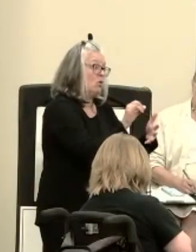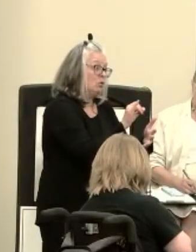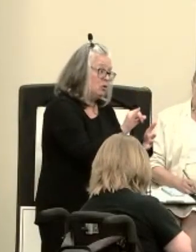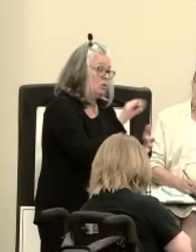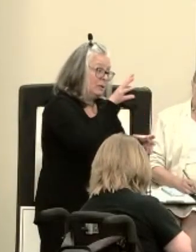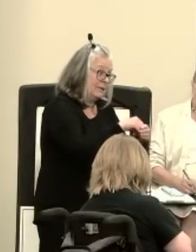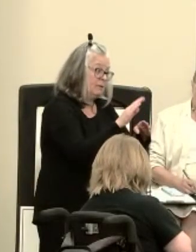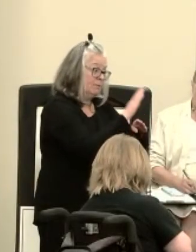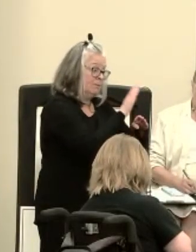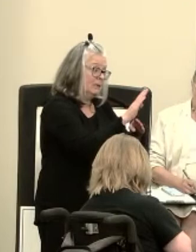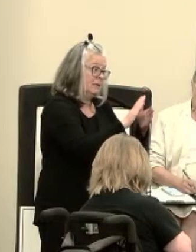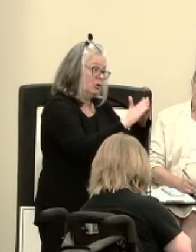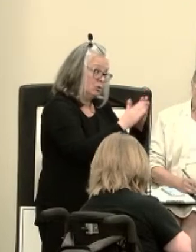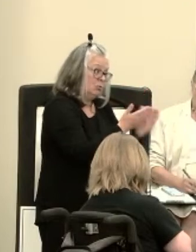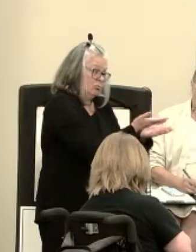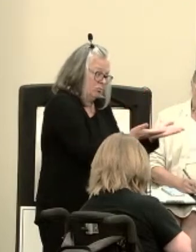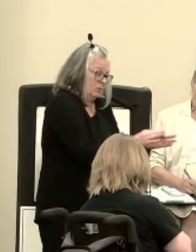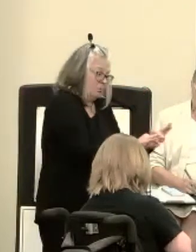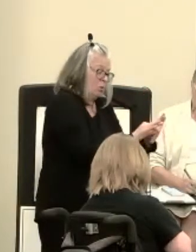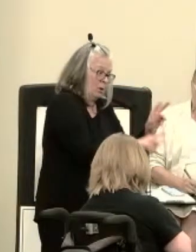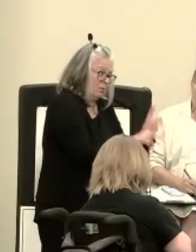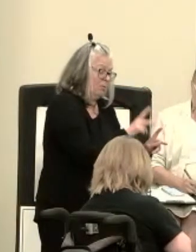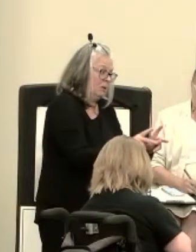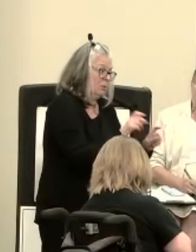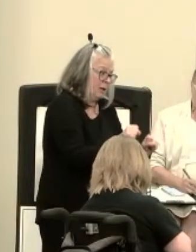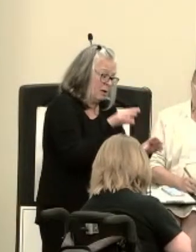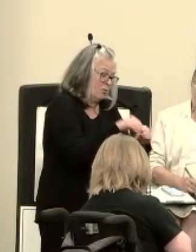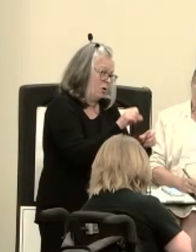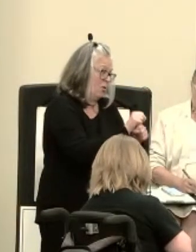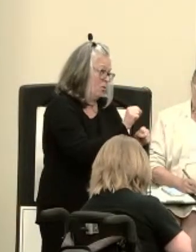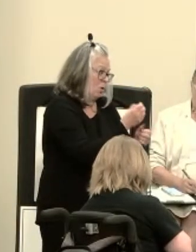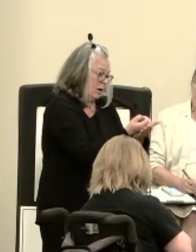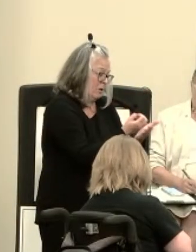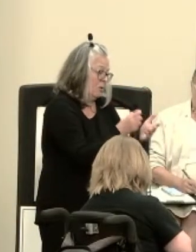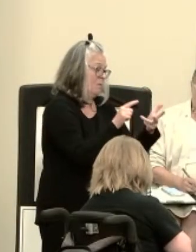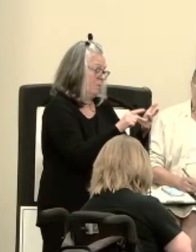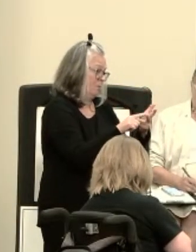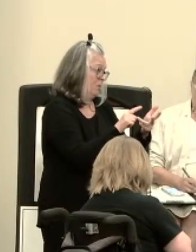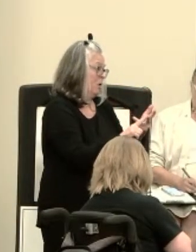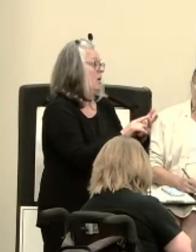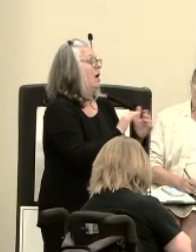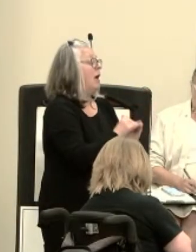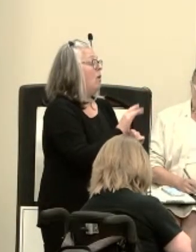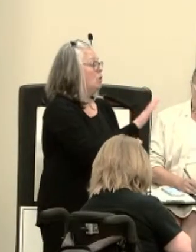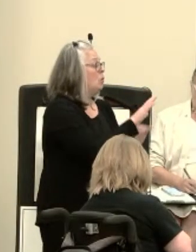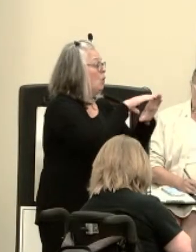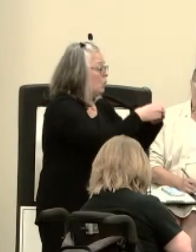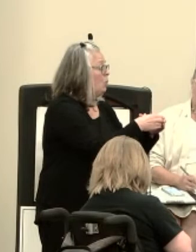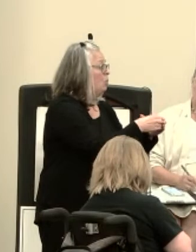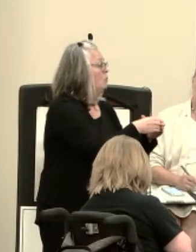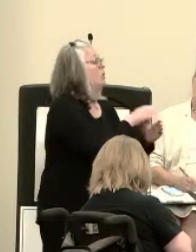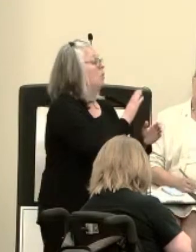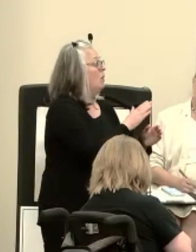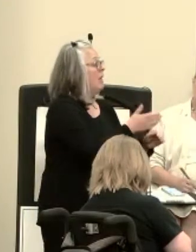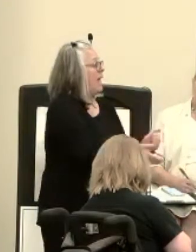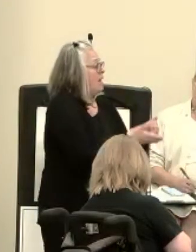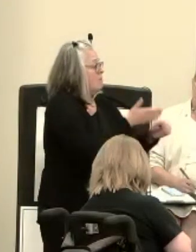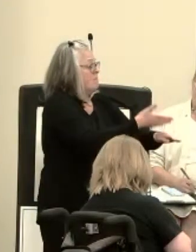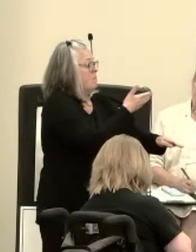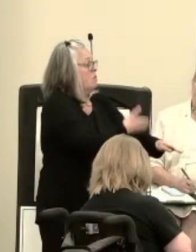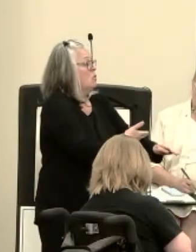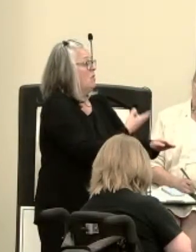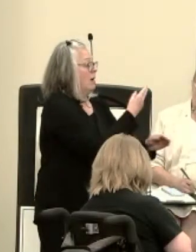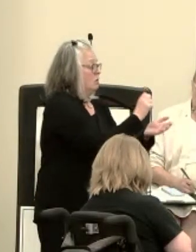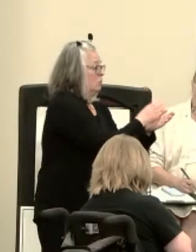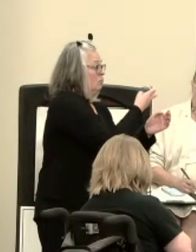community as valuable contributors to the workforce and economy? And the third question, how will your party work to improve transitions from